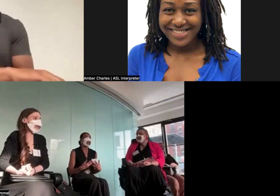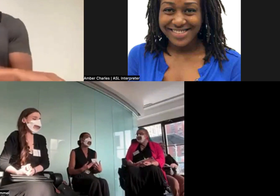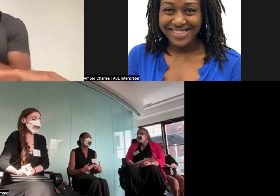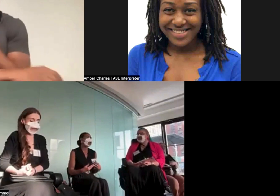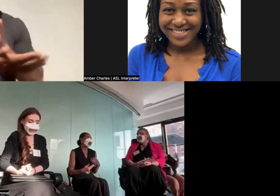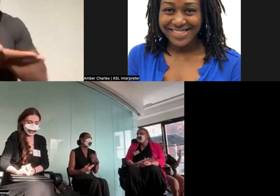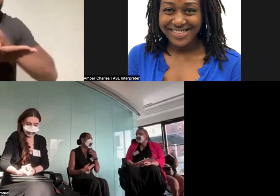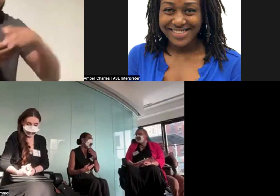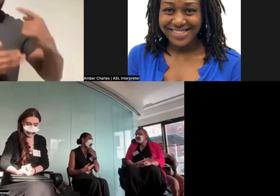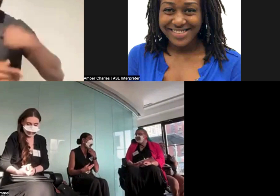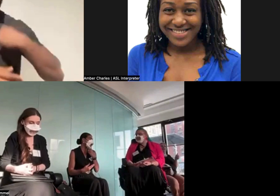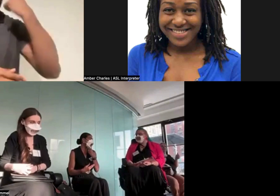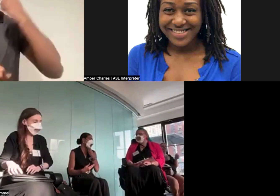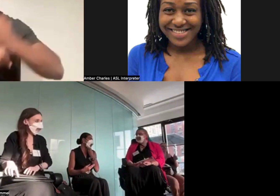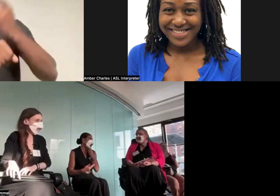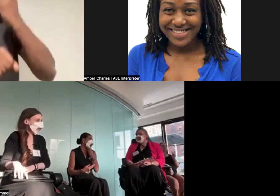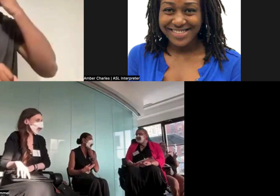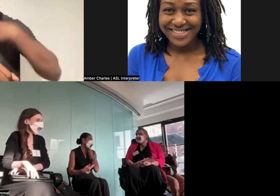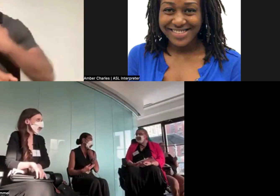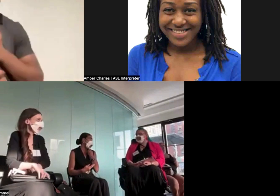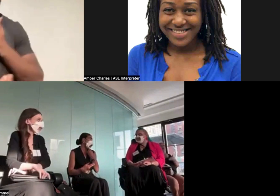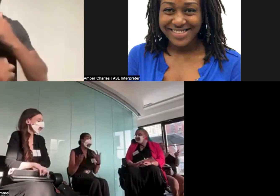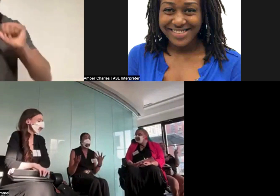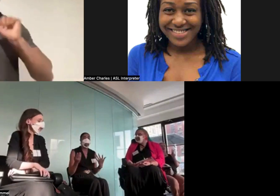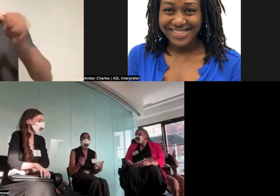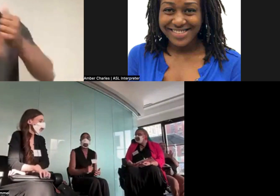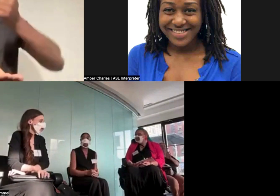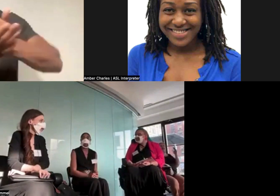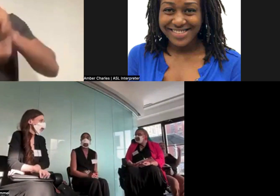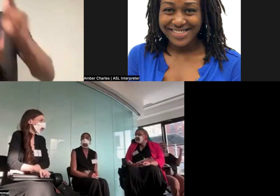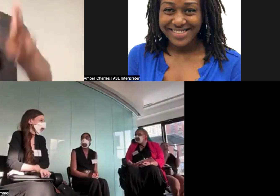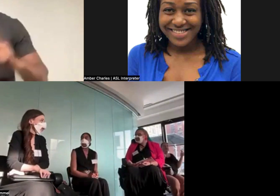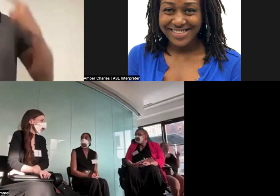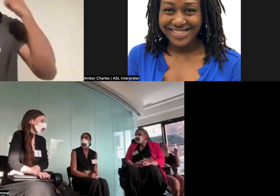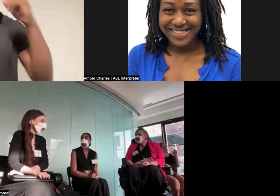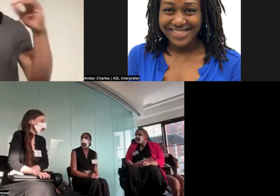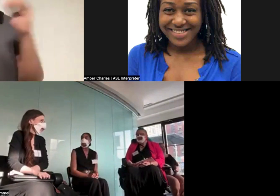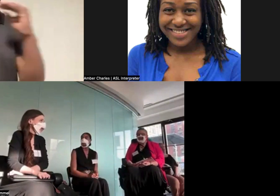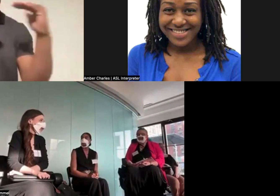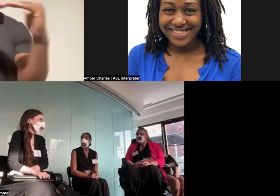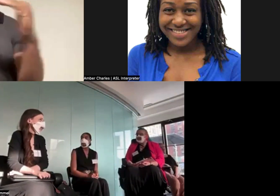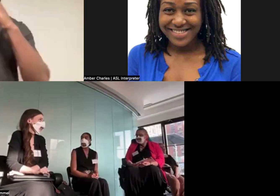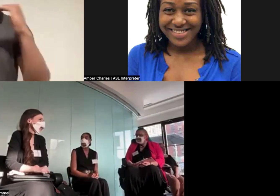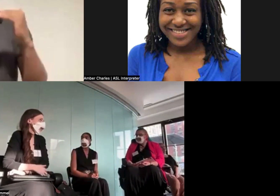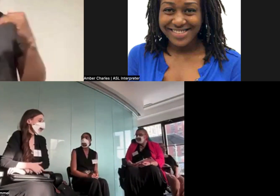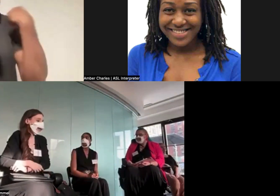pursuit to continue helping people obtain justice. So it's been an amazing experience of getting there.